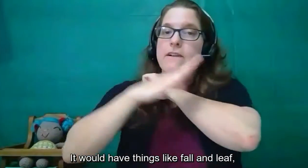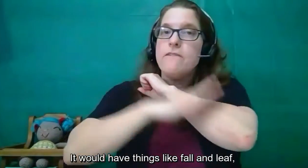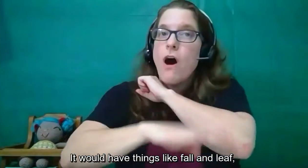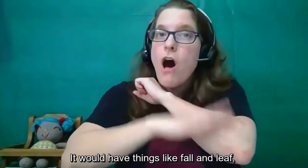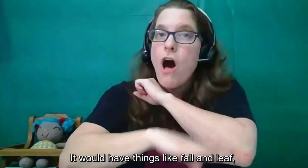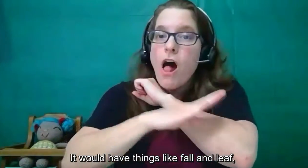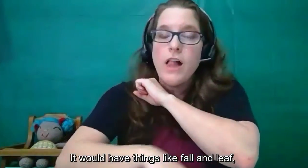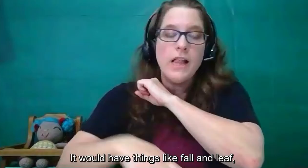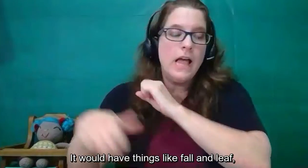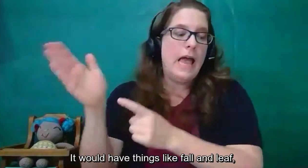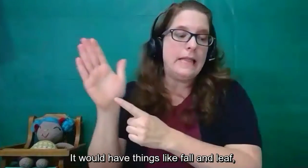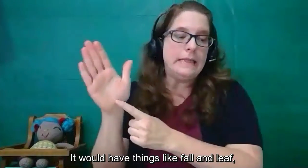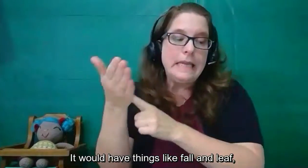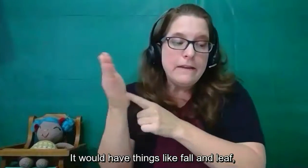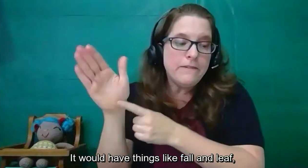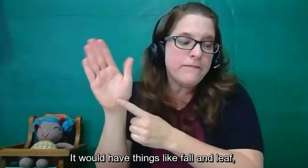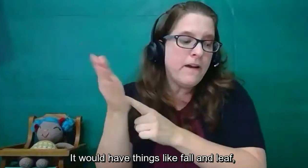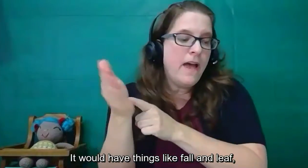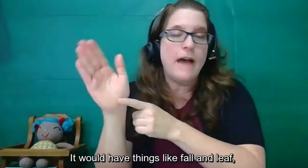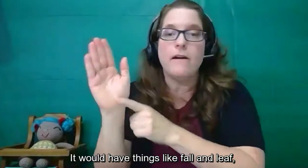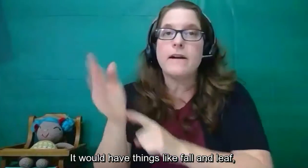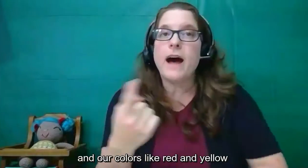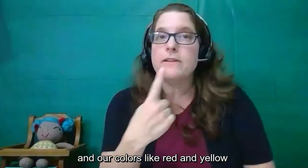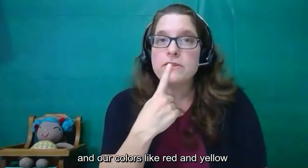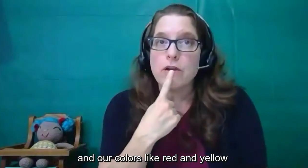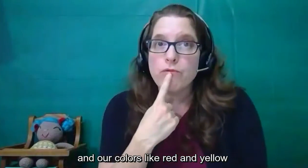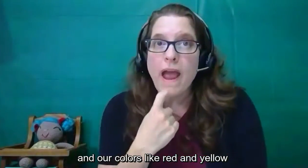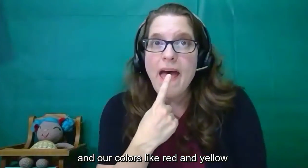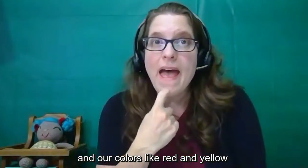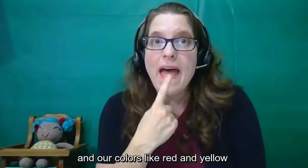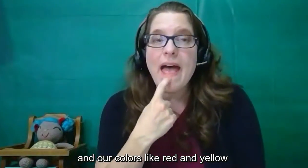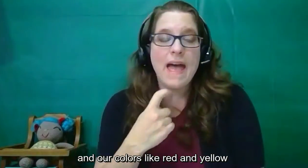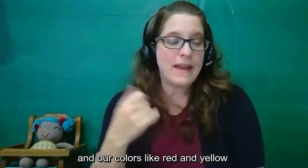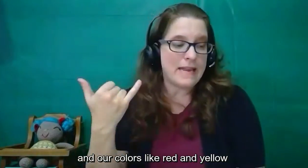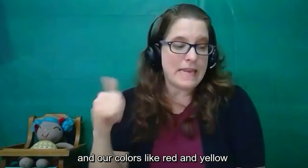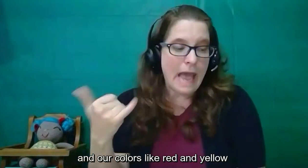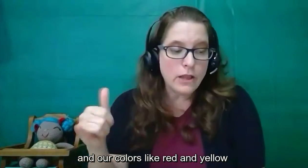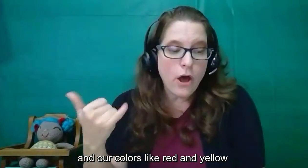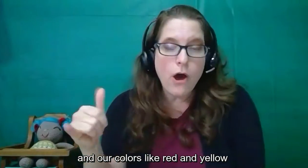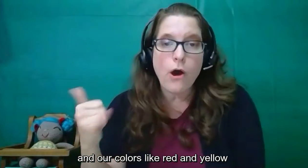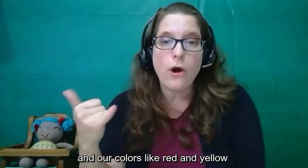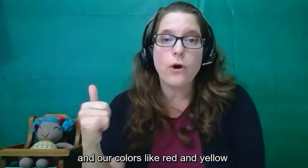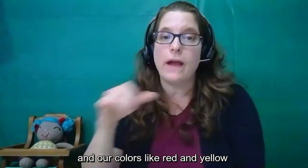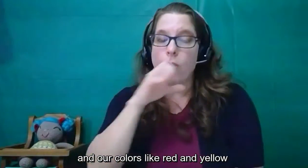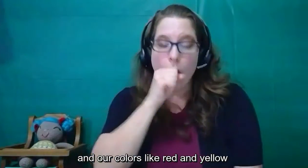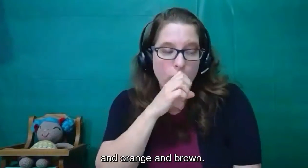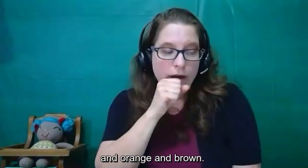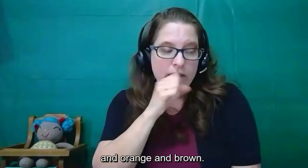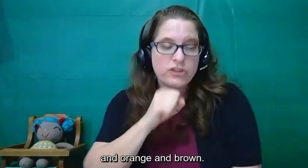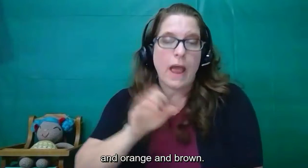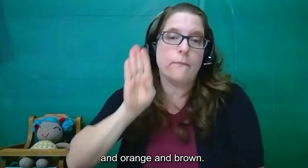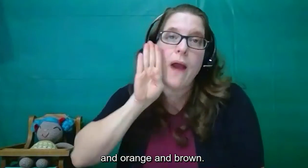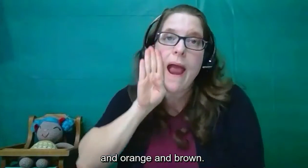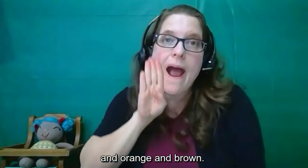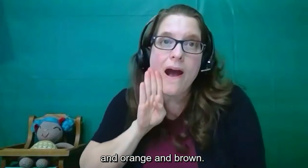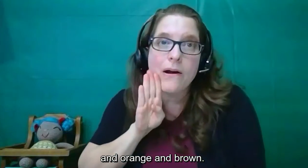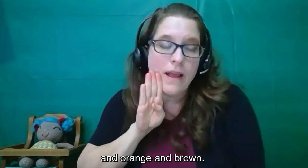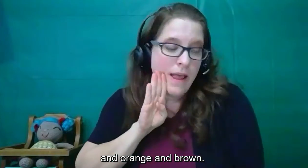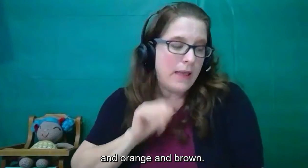things like fall and leaf and our colors like red and yellow and orange and brown.